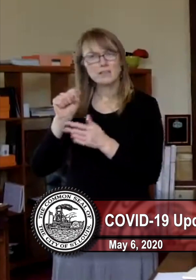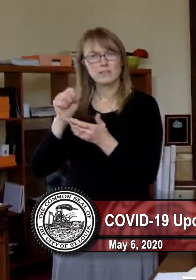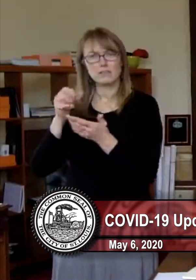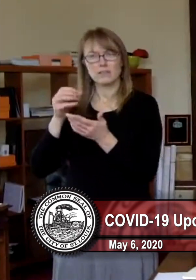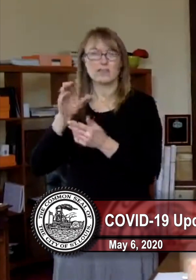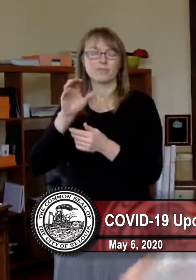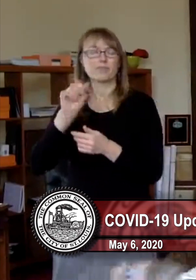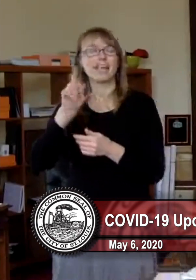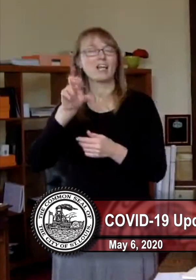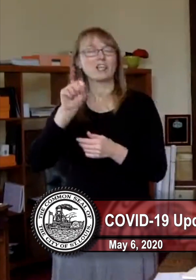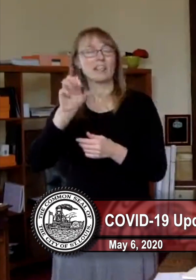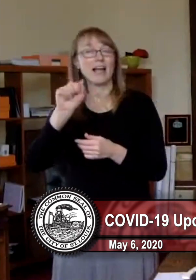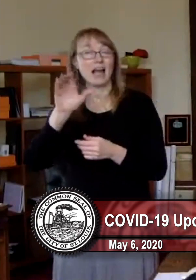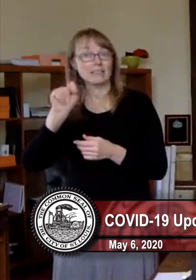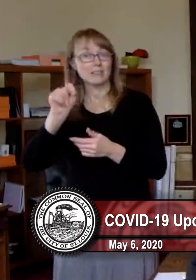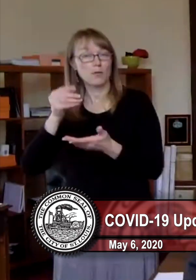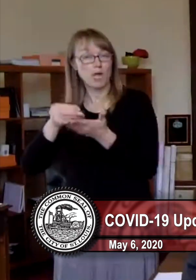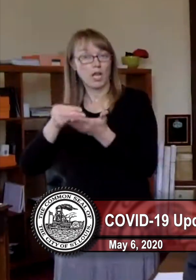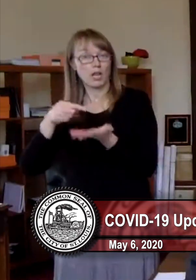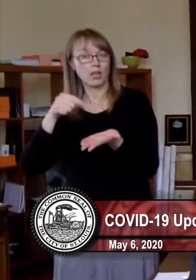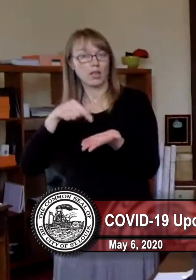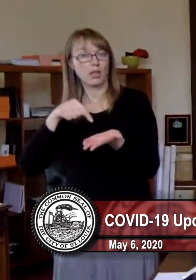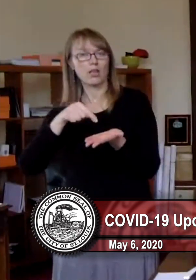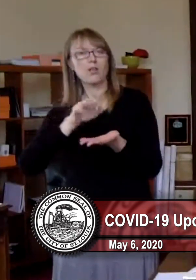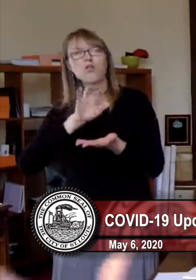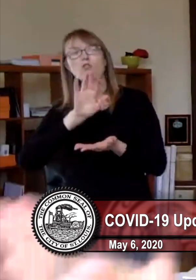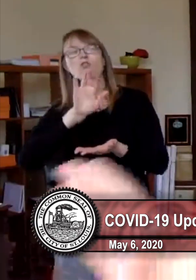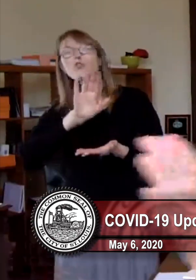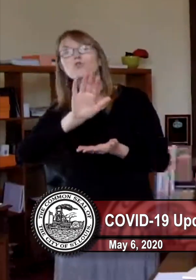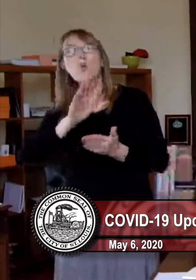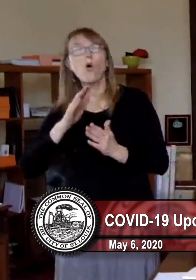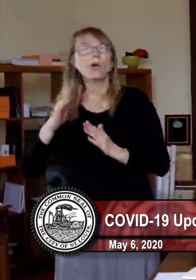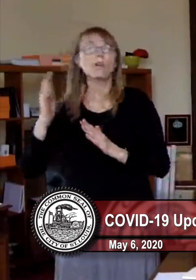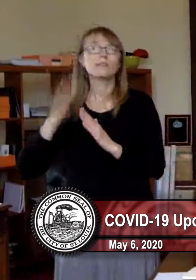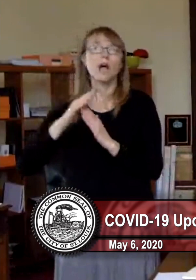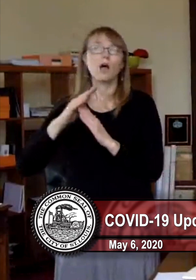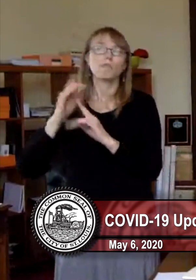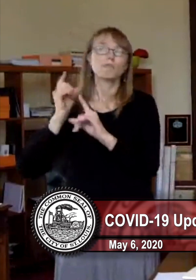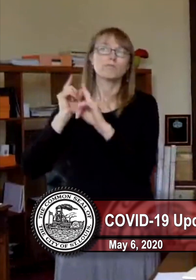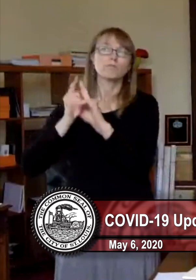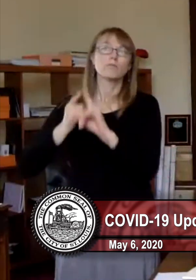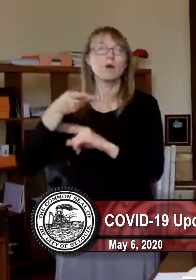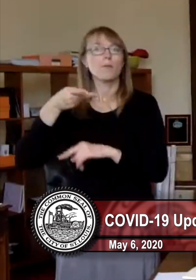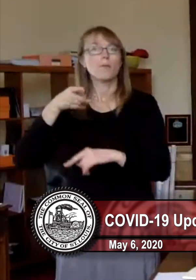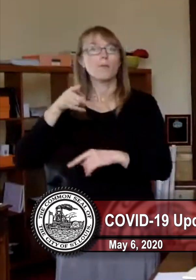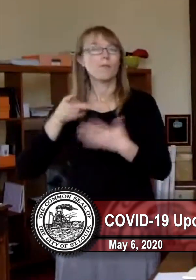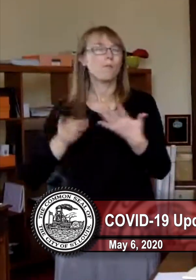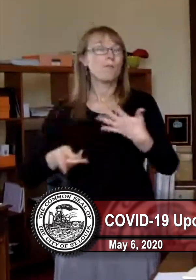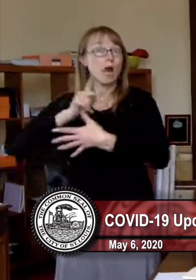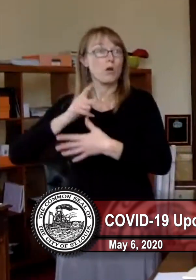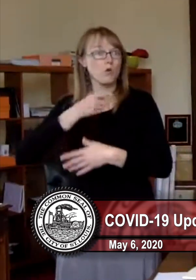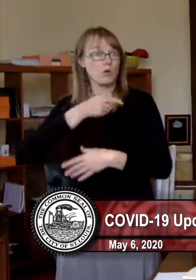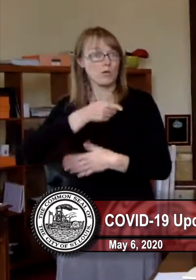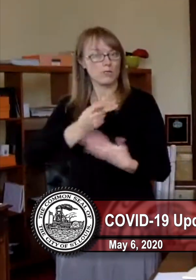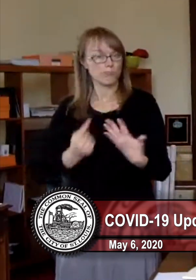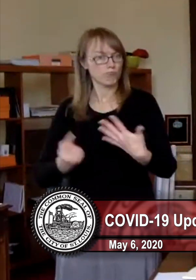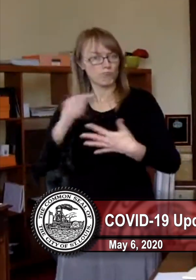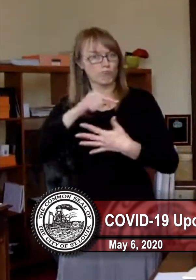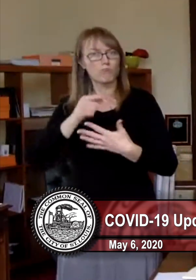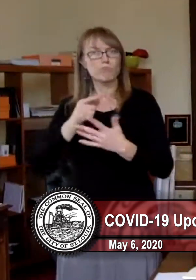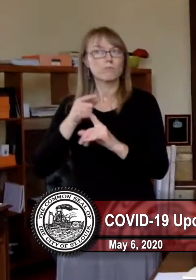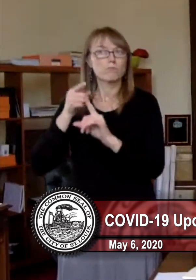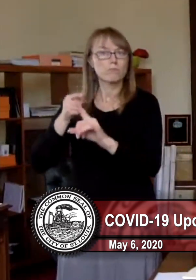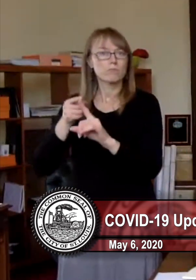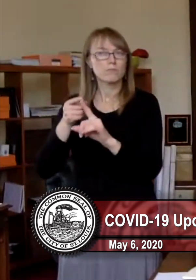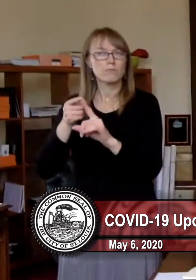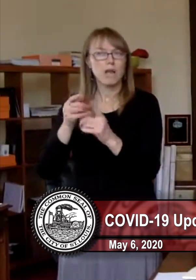for using that federal aid? So the highest priorities for using the CARES Act dollars are to